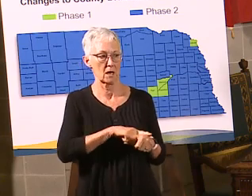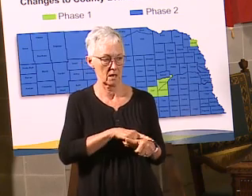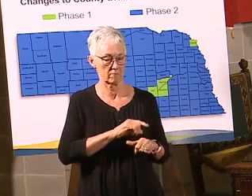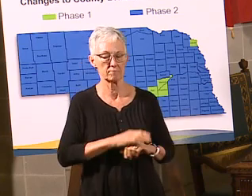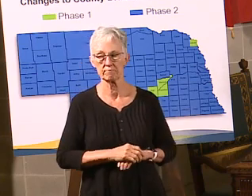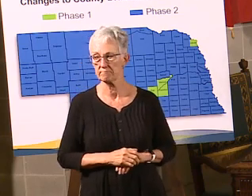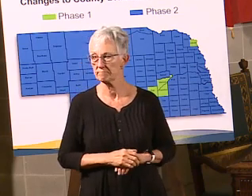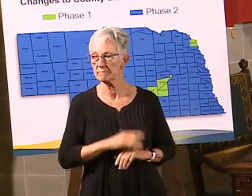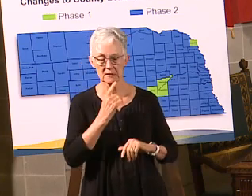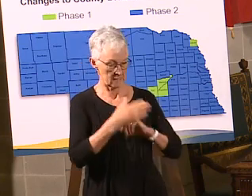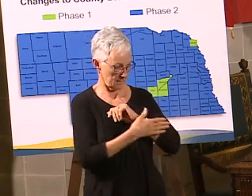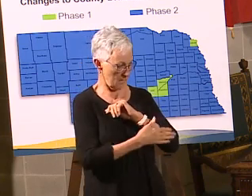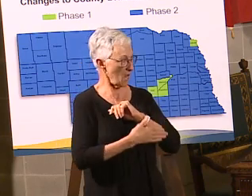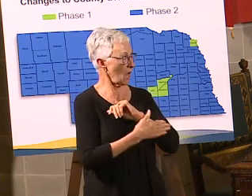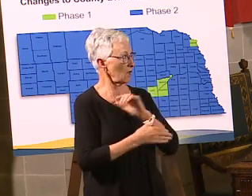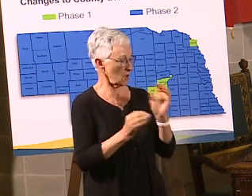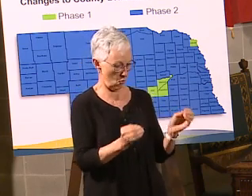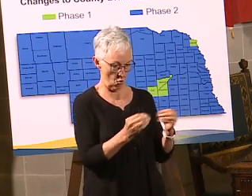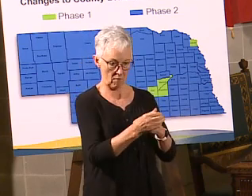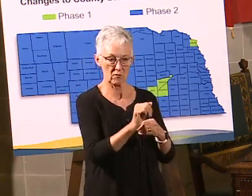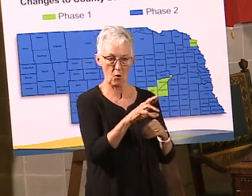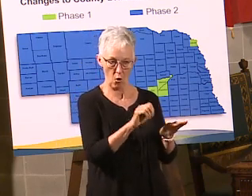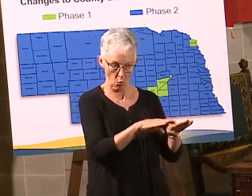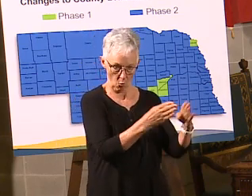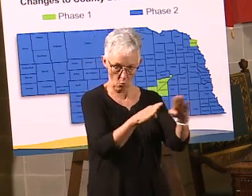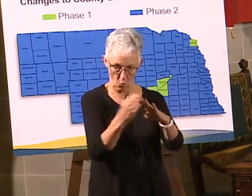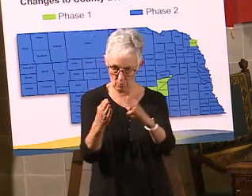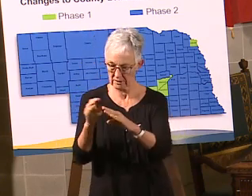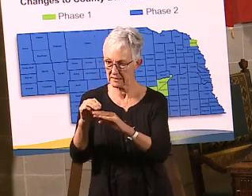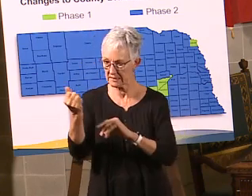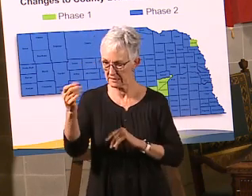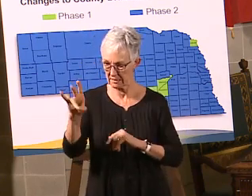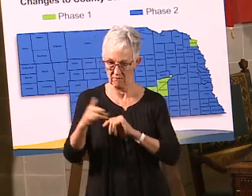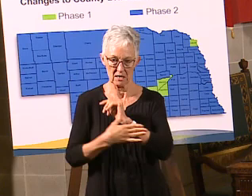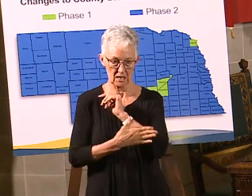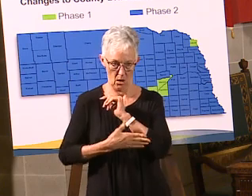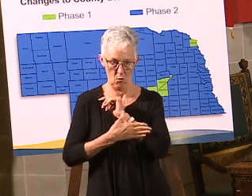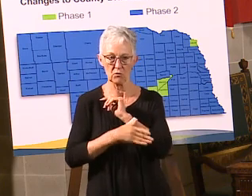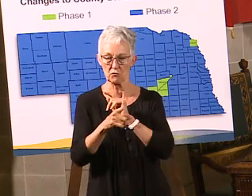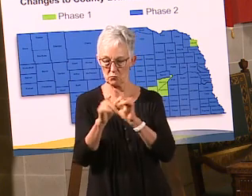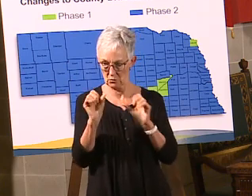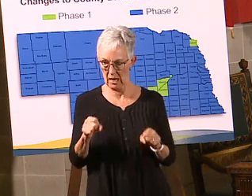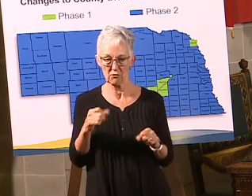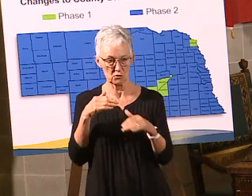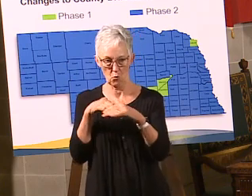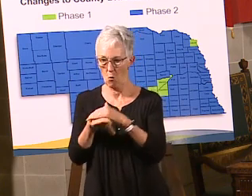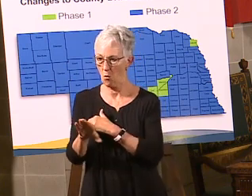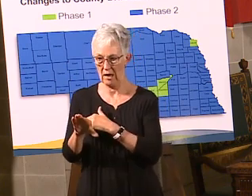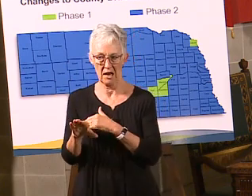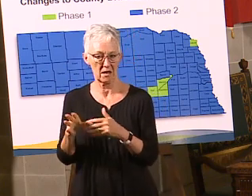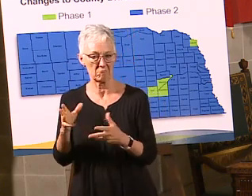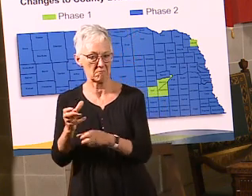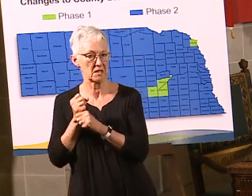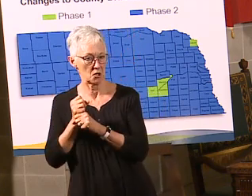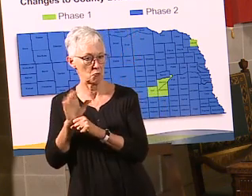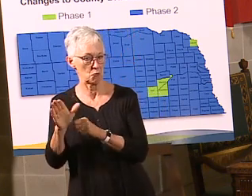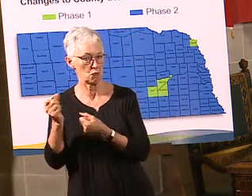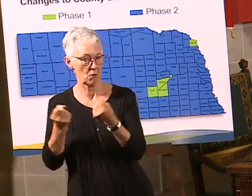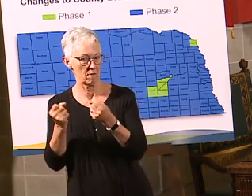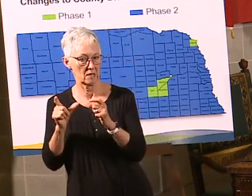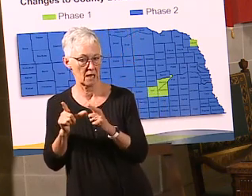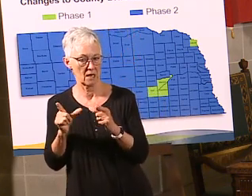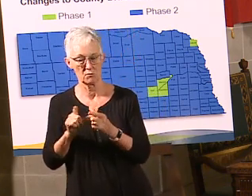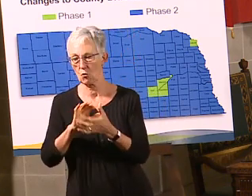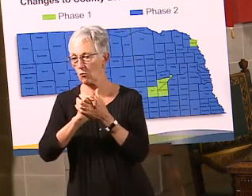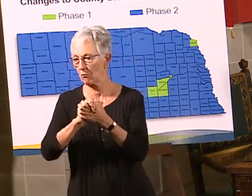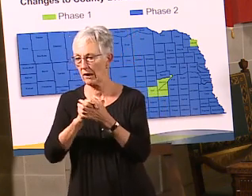offices open, those 17 or whatever, then you will be able to walk in and get your driver's test. So good news for those teenagers who haven't got their